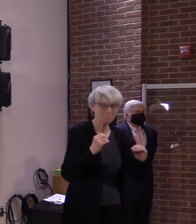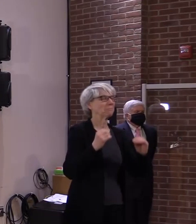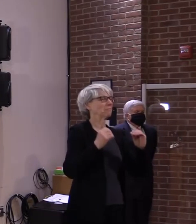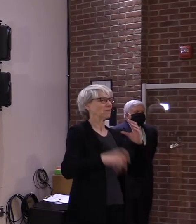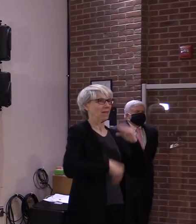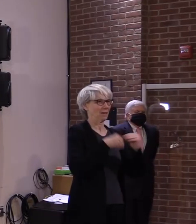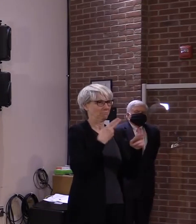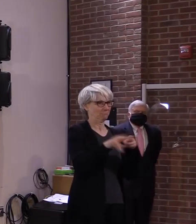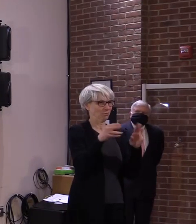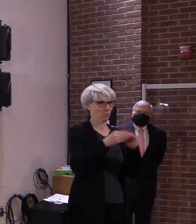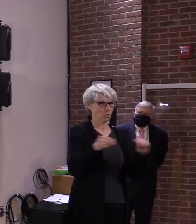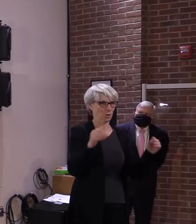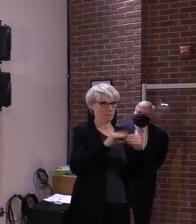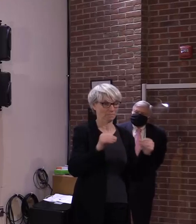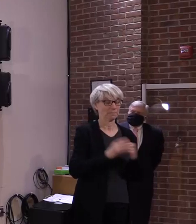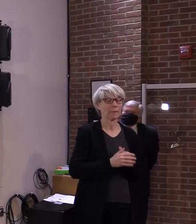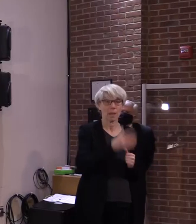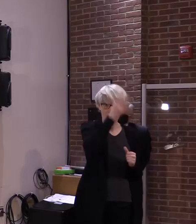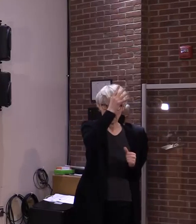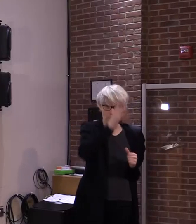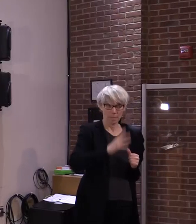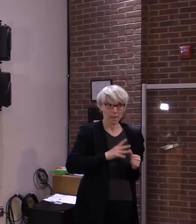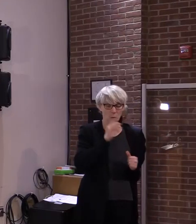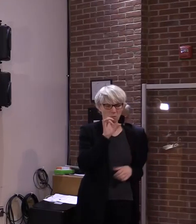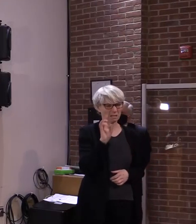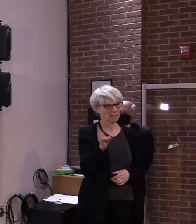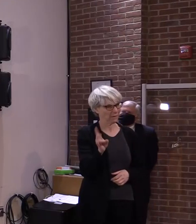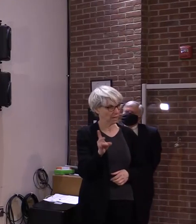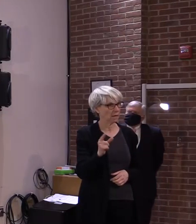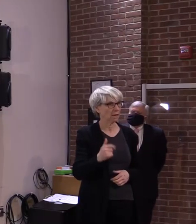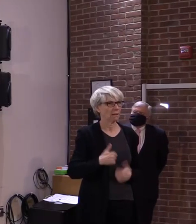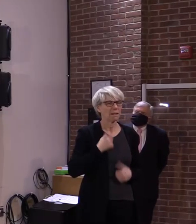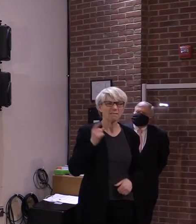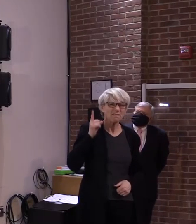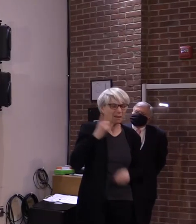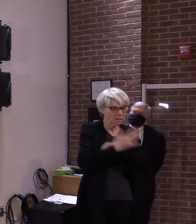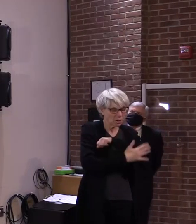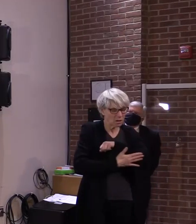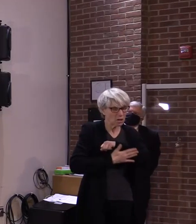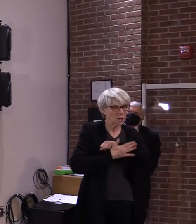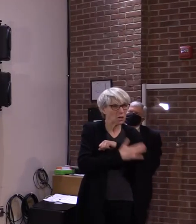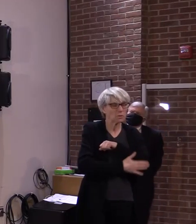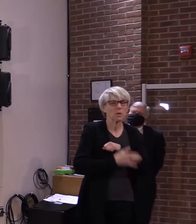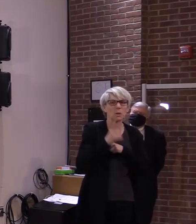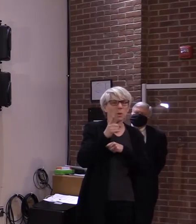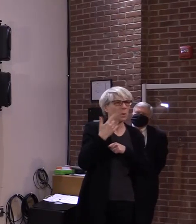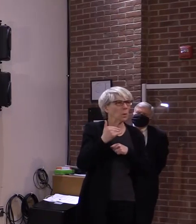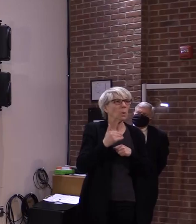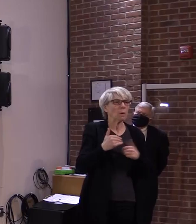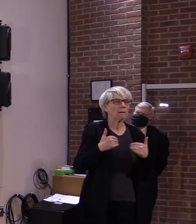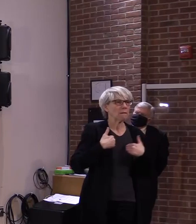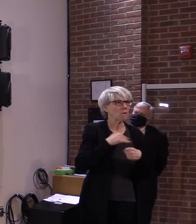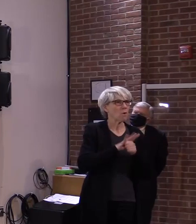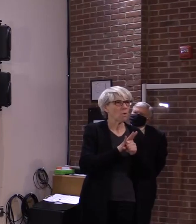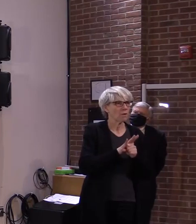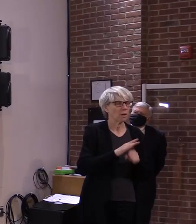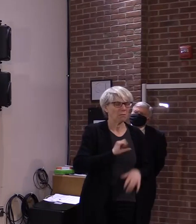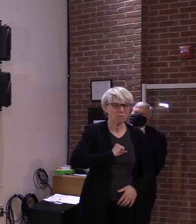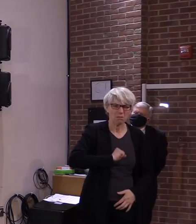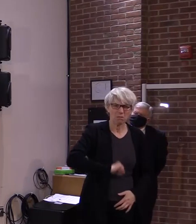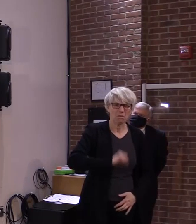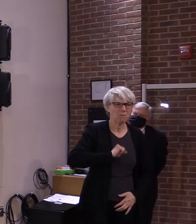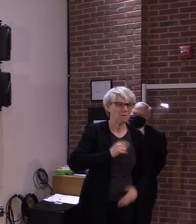his 70s, living in a very rural part of the state with COVID-19, had been experiencing symptoms: severe